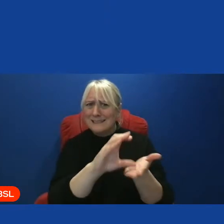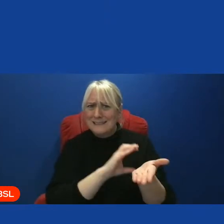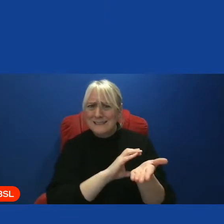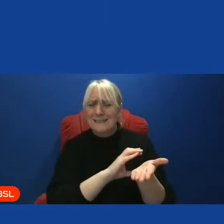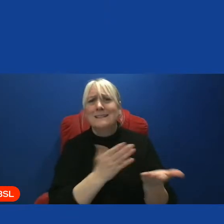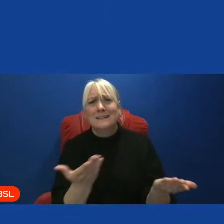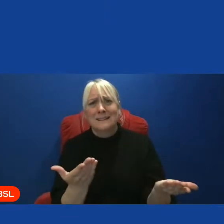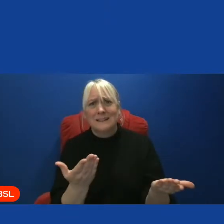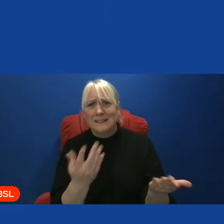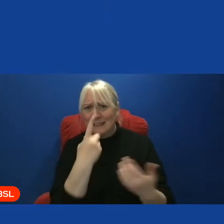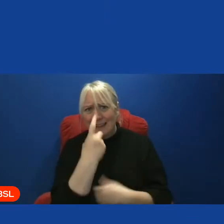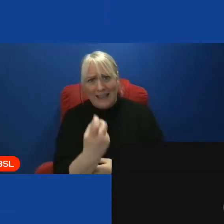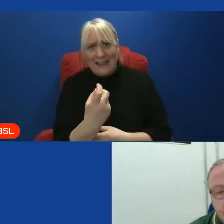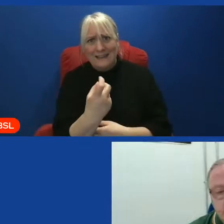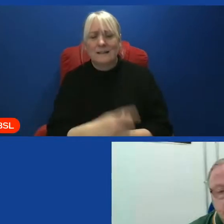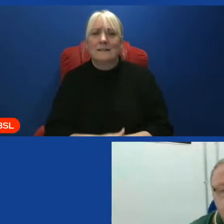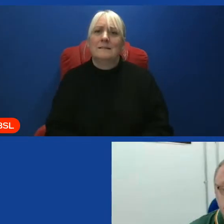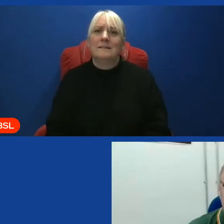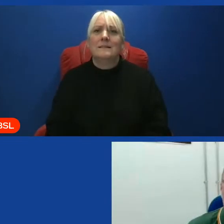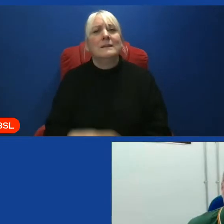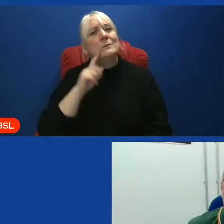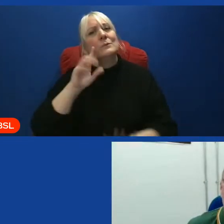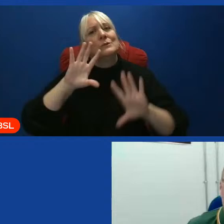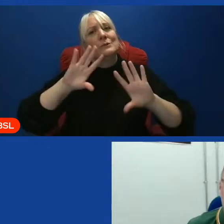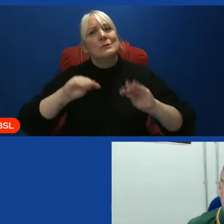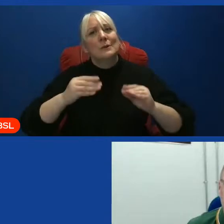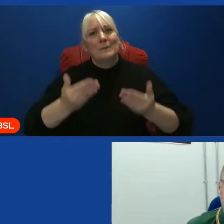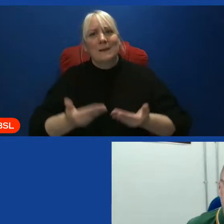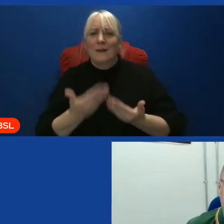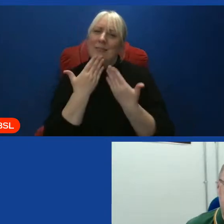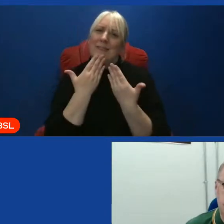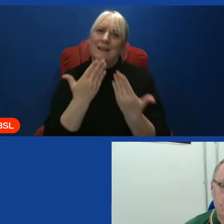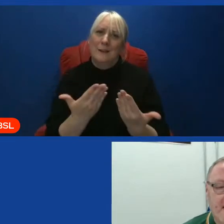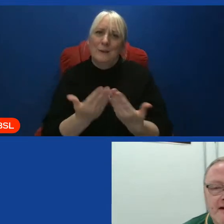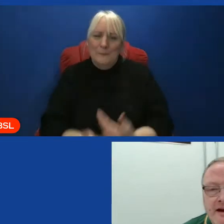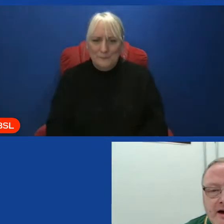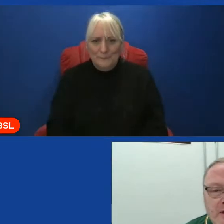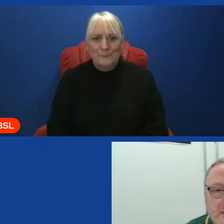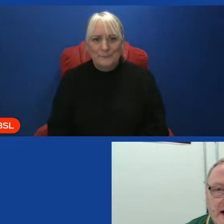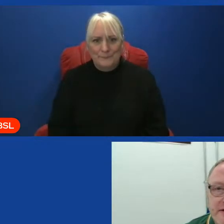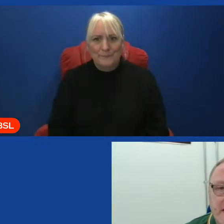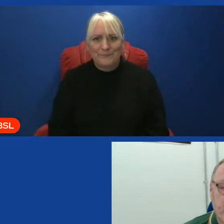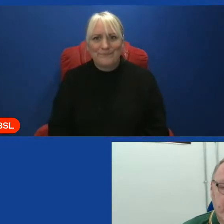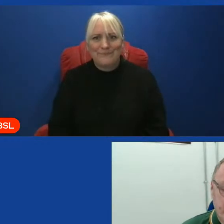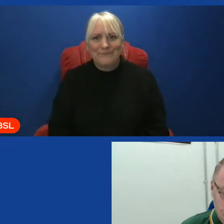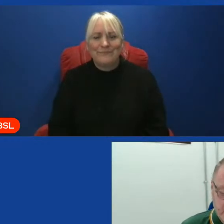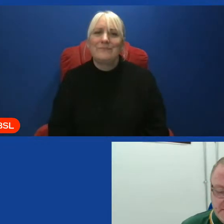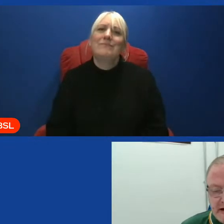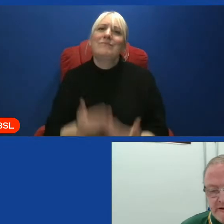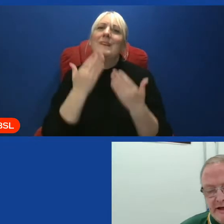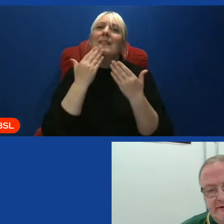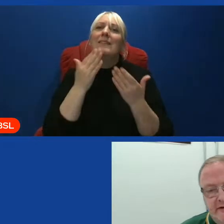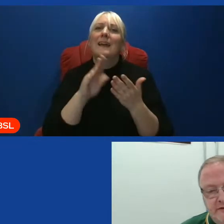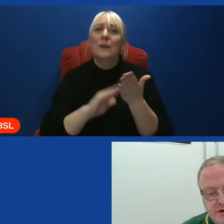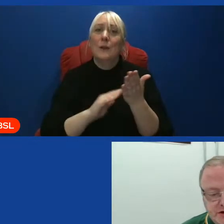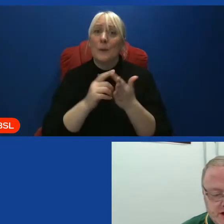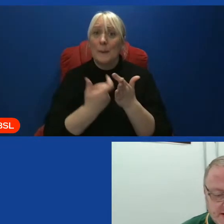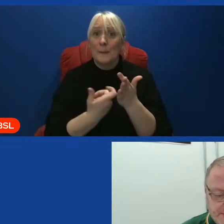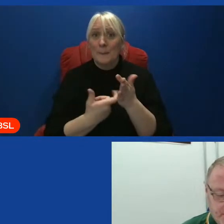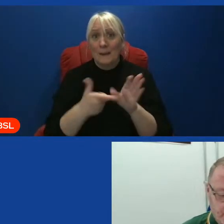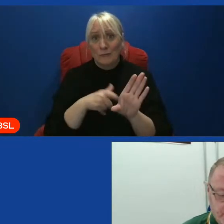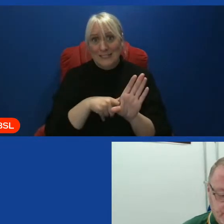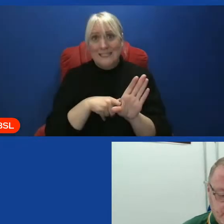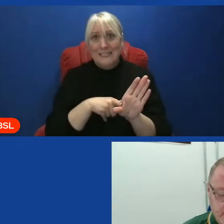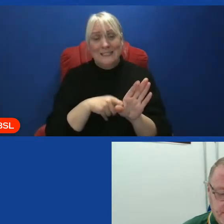I think I should stop there, but thank you very much. Okay, thank you very much, Mary, for such